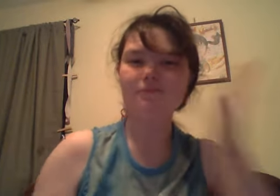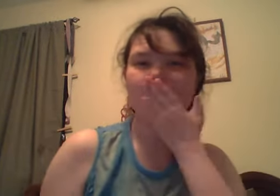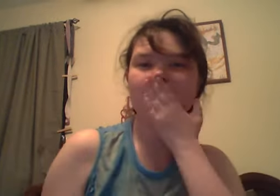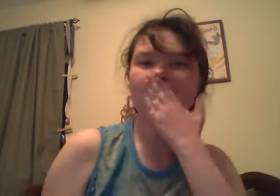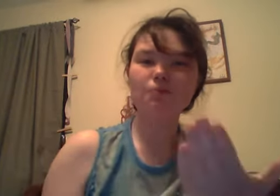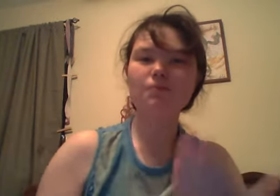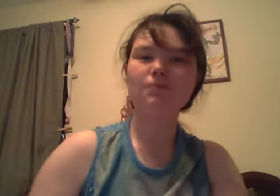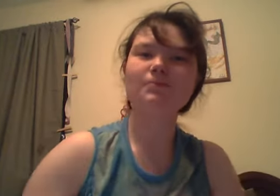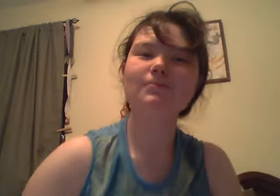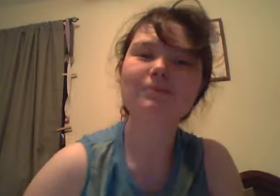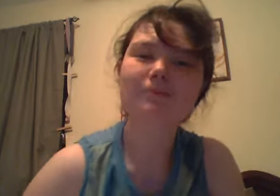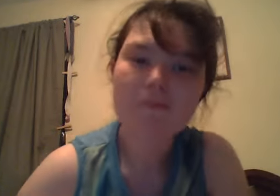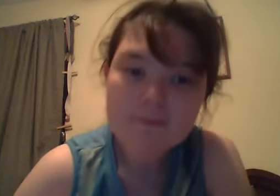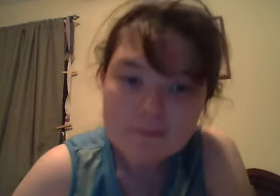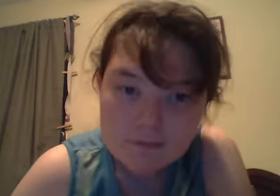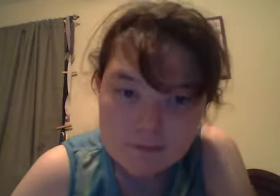gonna stay out And play